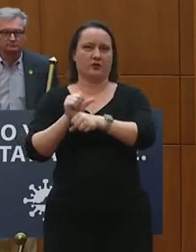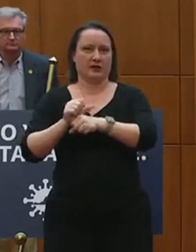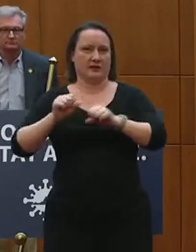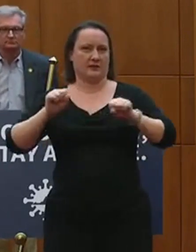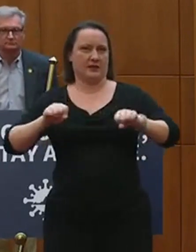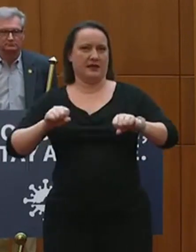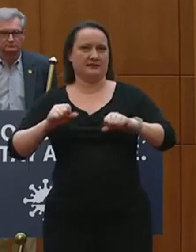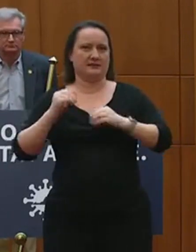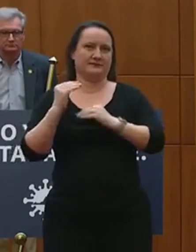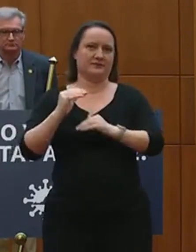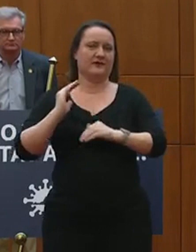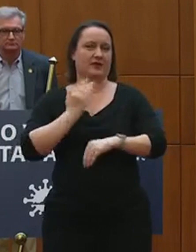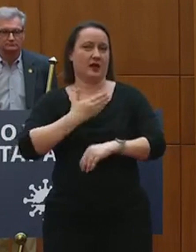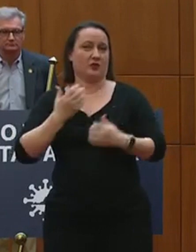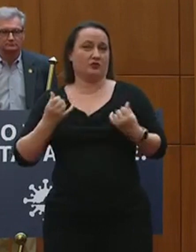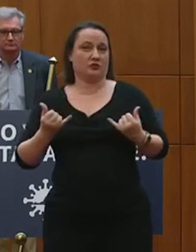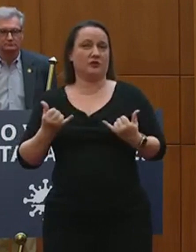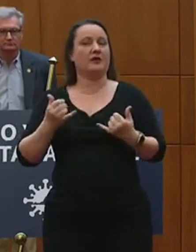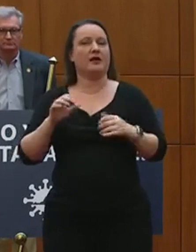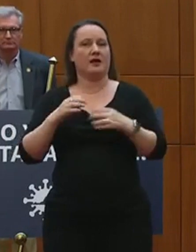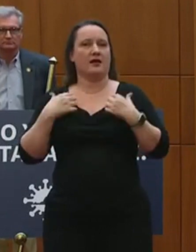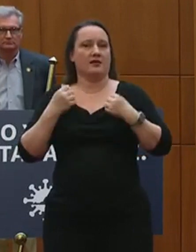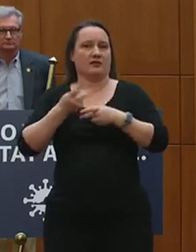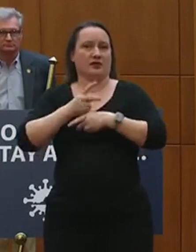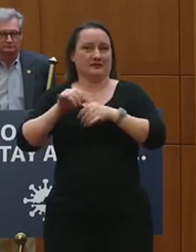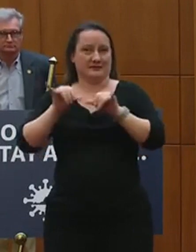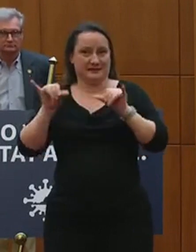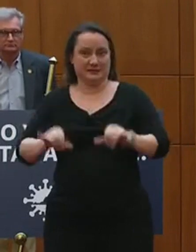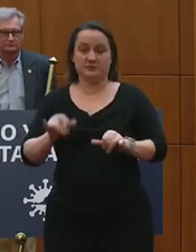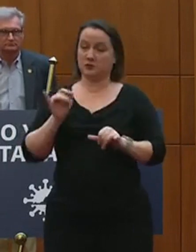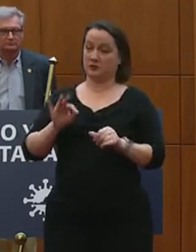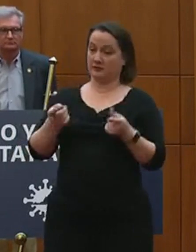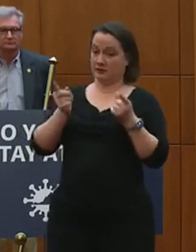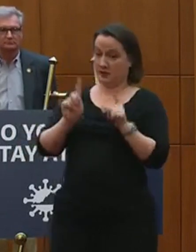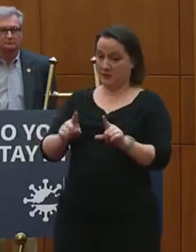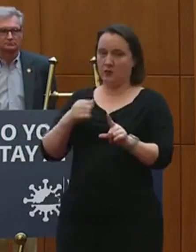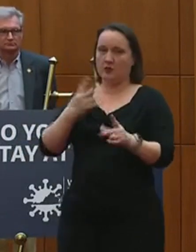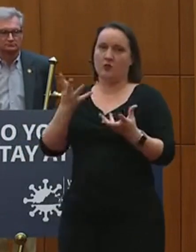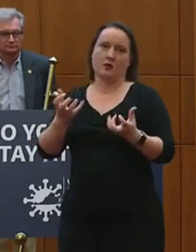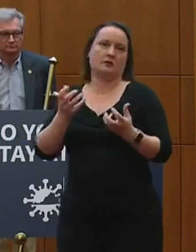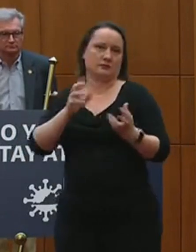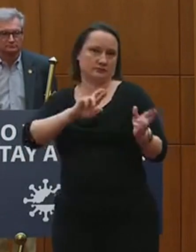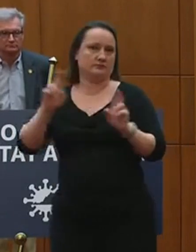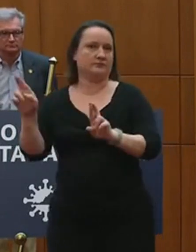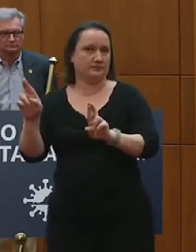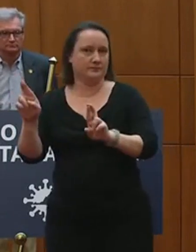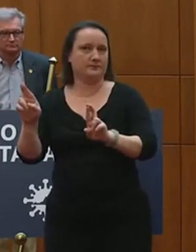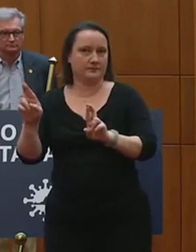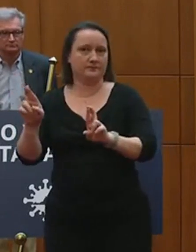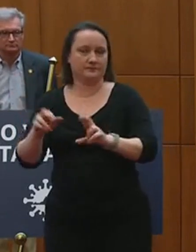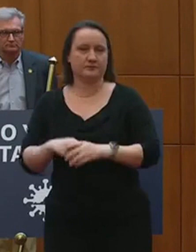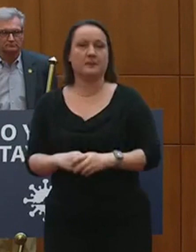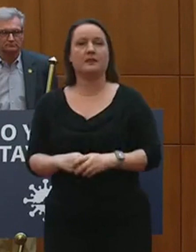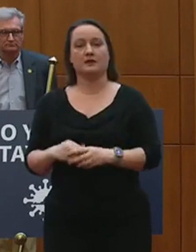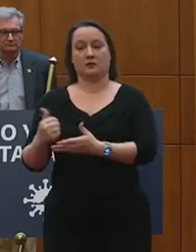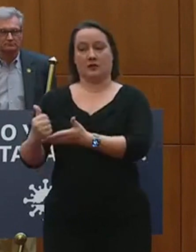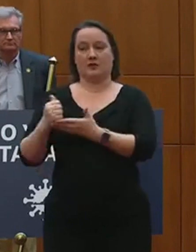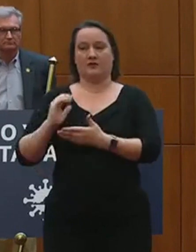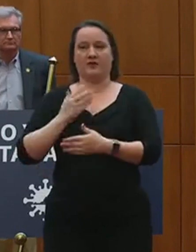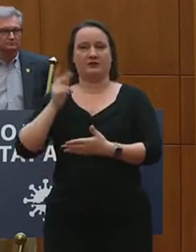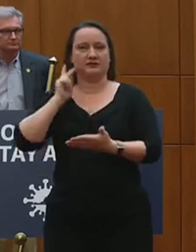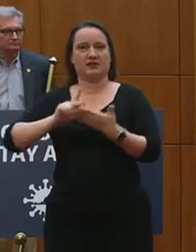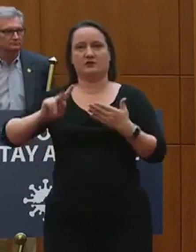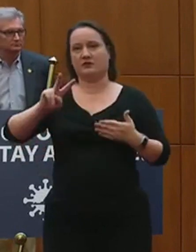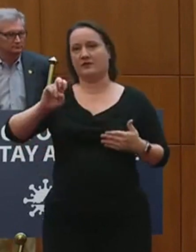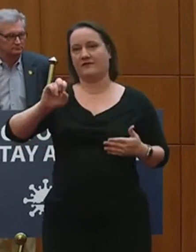And so we see that coming. We want to prepare for that. And so with the help of our Secretary of Veterans Affairs,